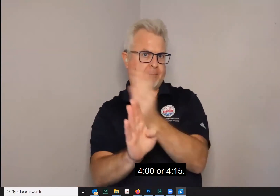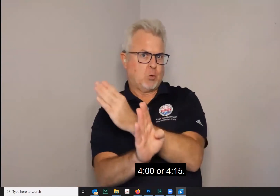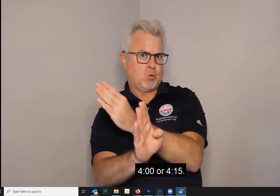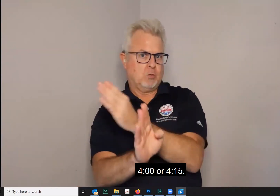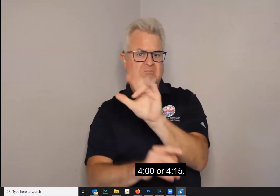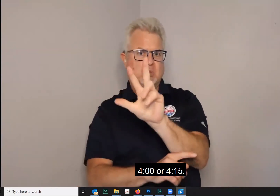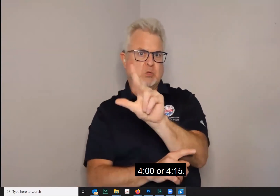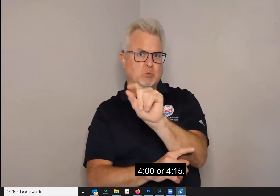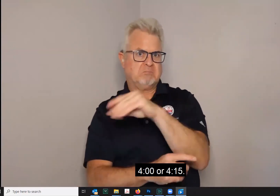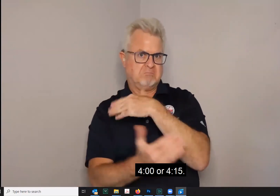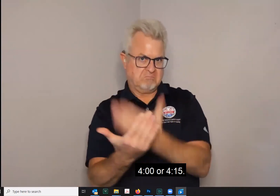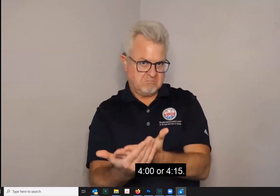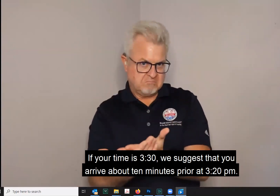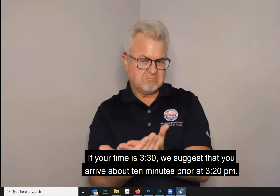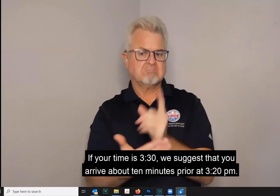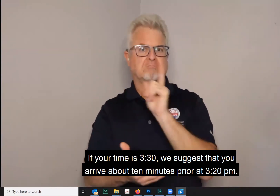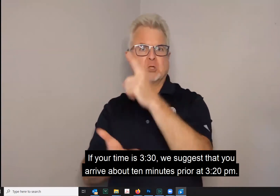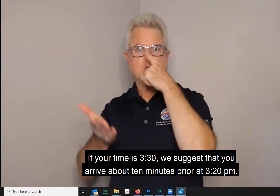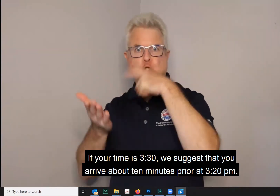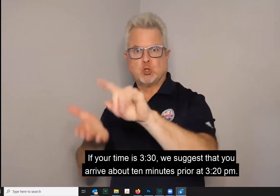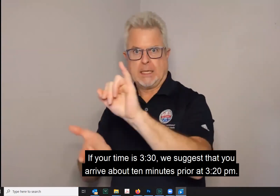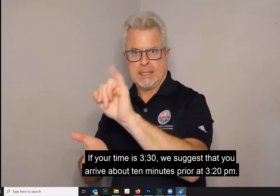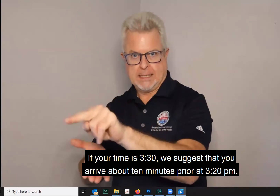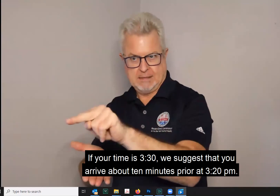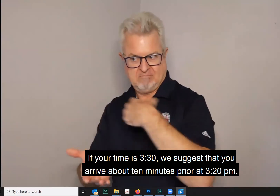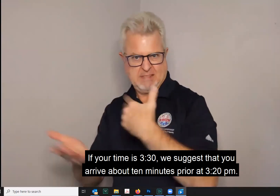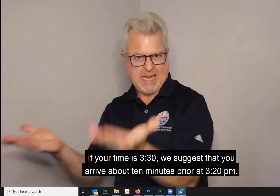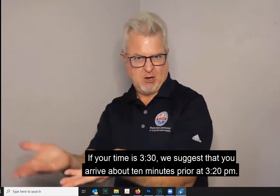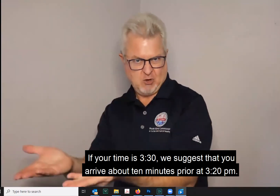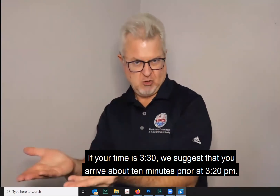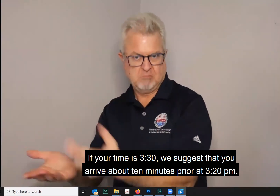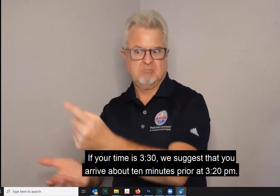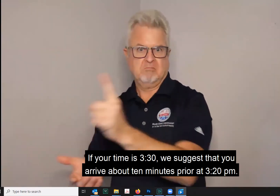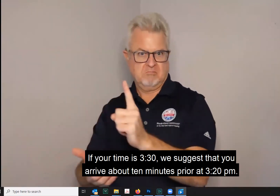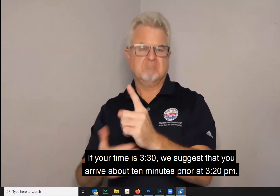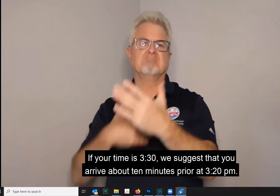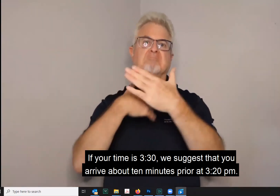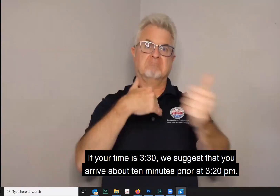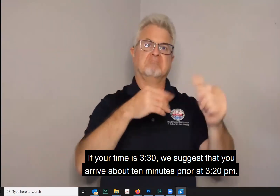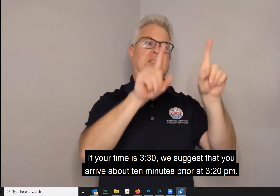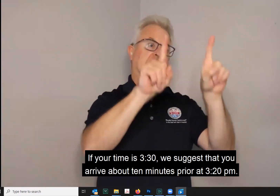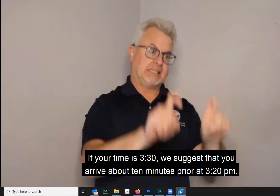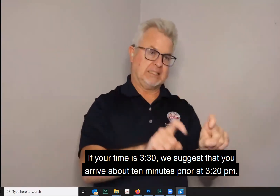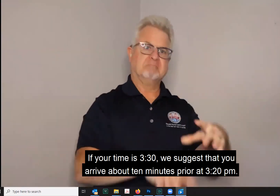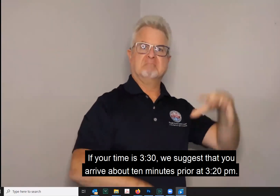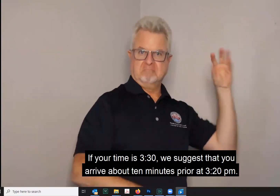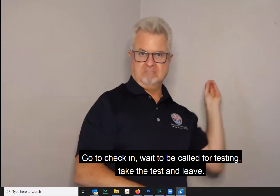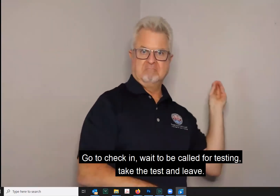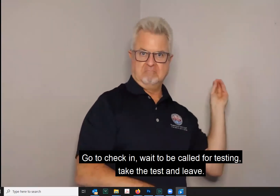for your test, such as 3:30, 4, or 4:15. If your time is 3:30, we suggest that you arrive